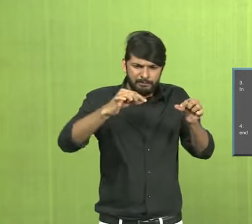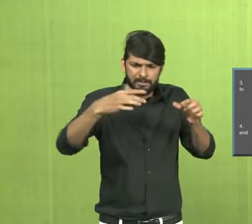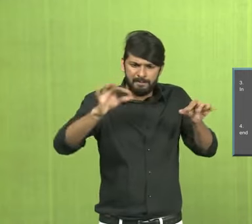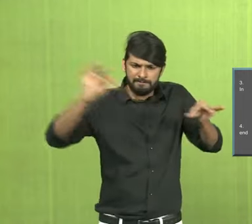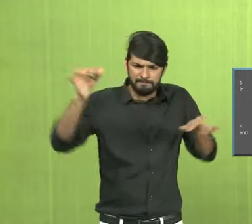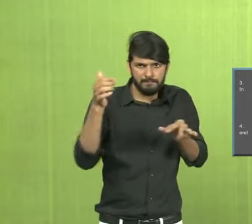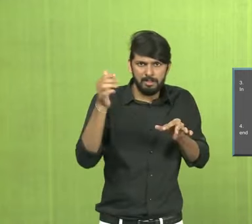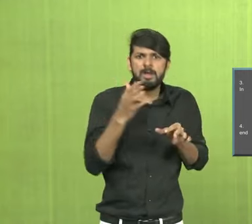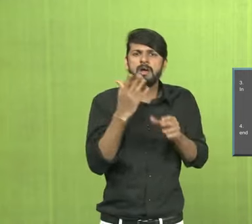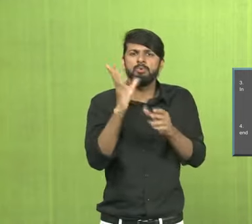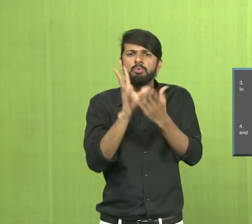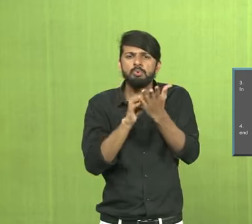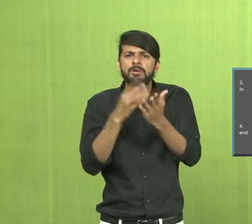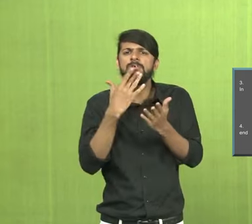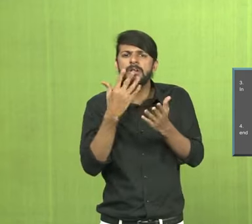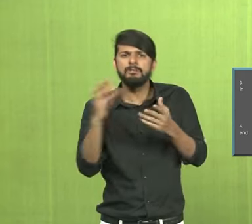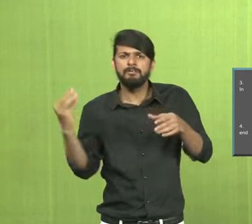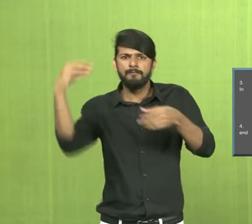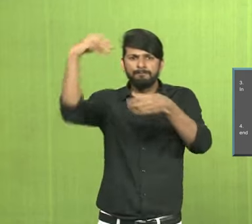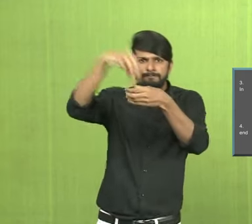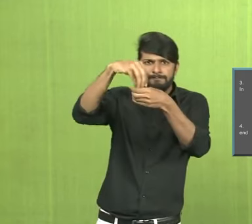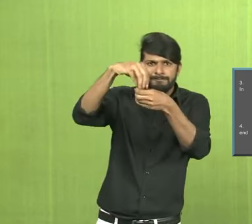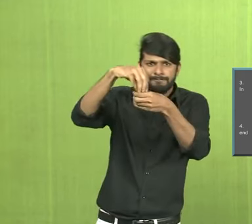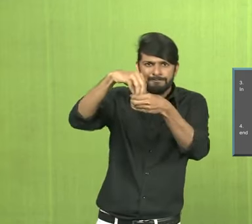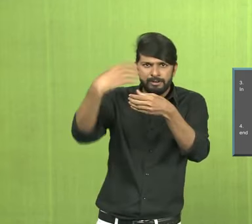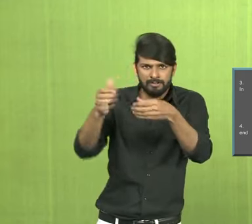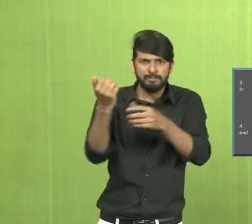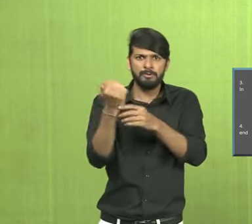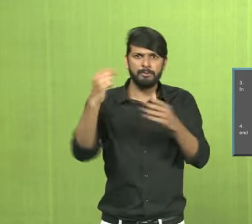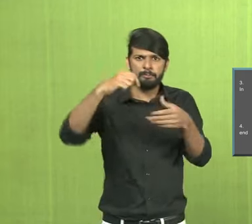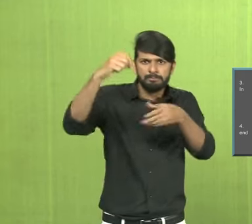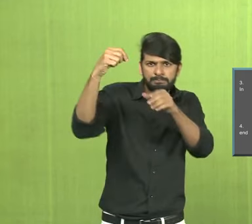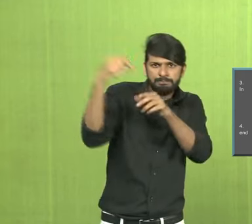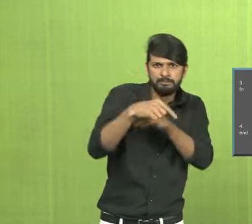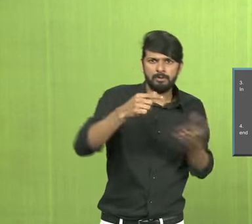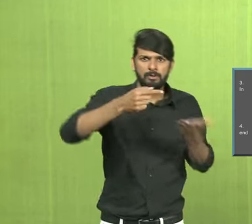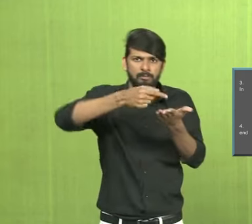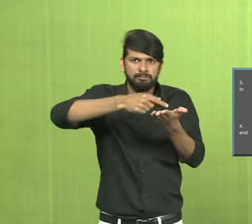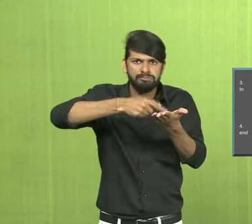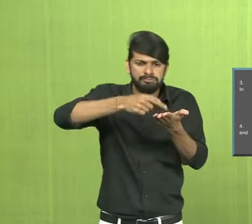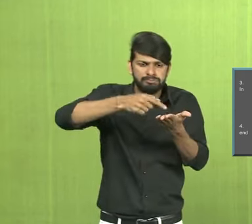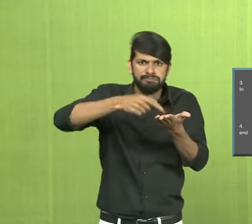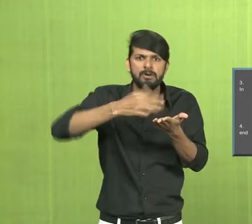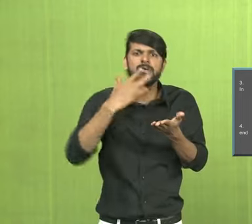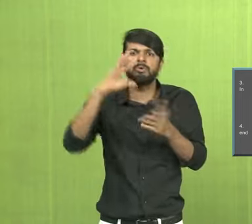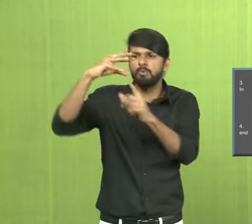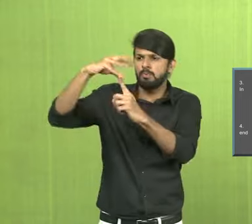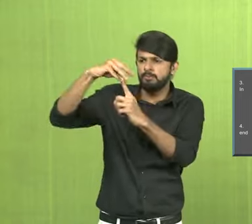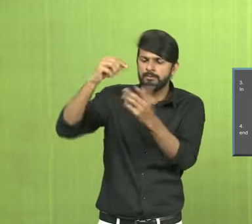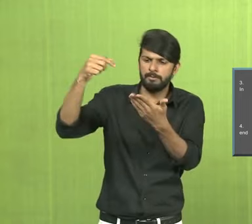one end, in the middle they would stick a bit of wool or felt or any cloth which absorbs a little bit of